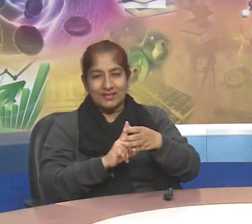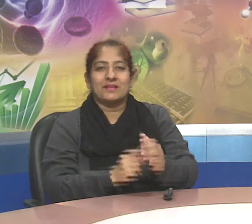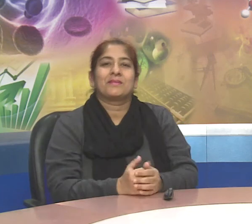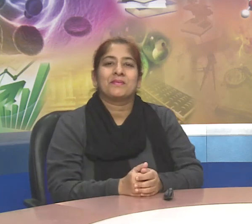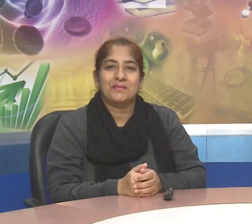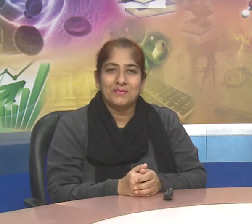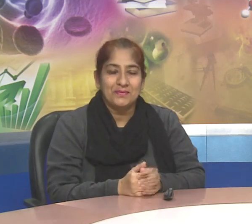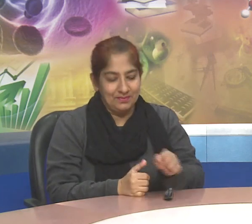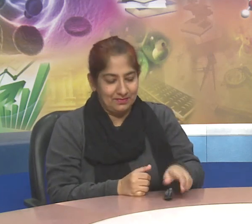Hindu,